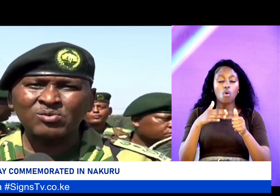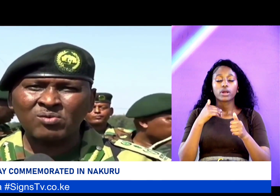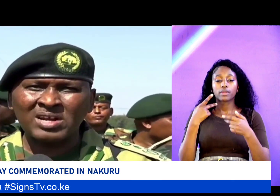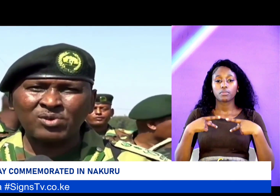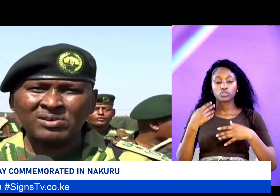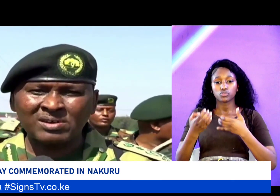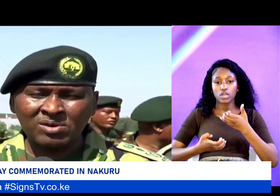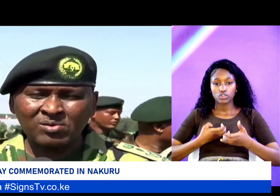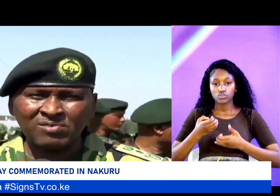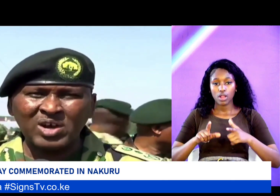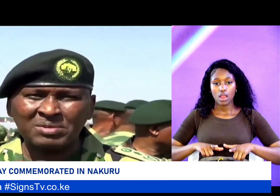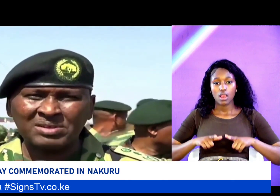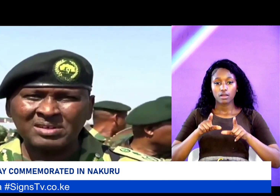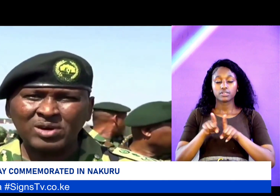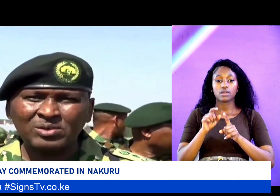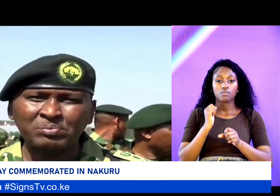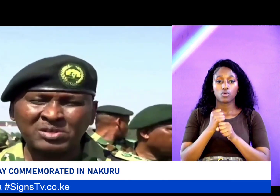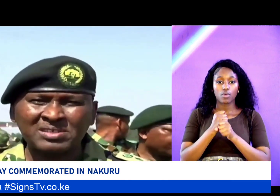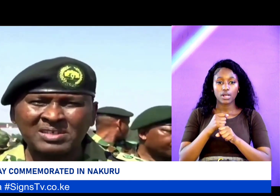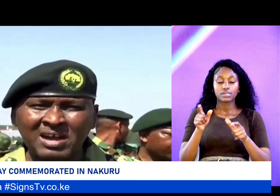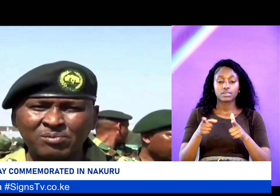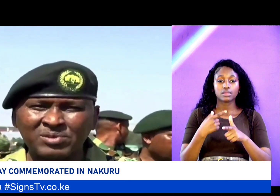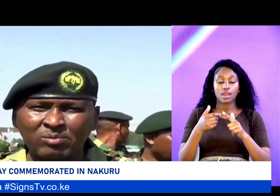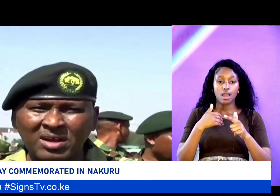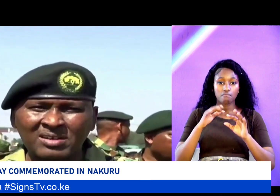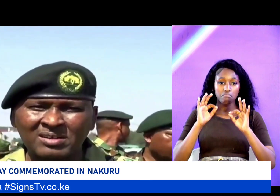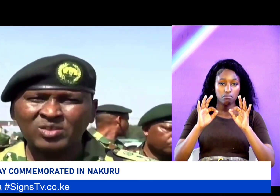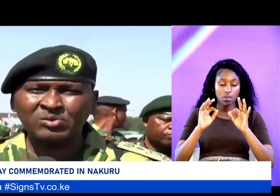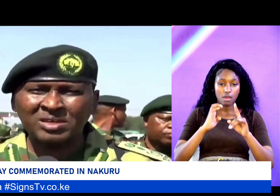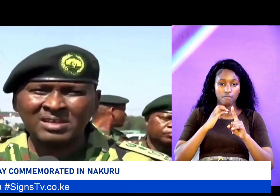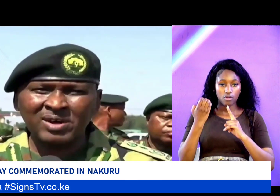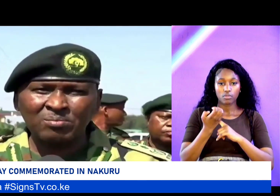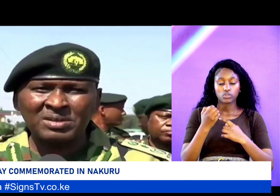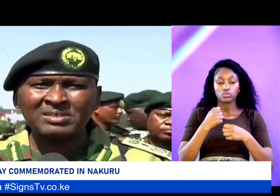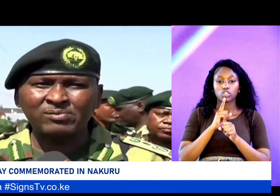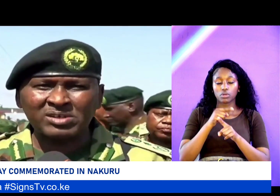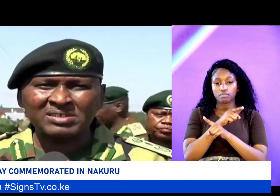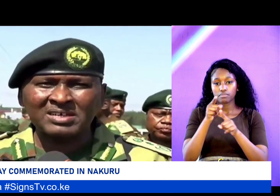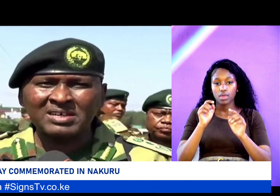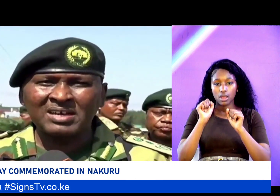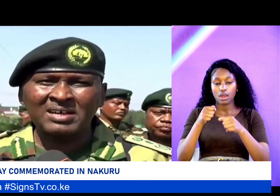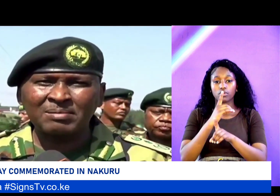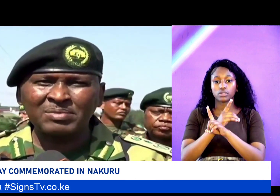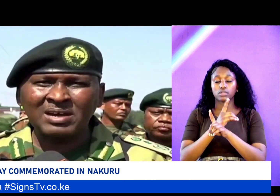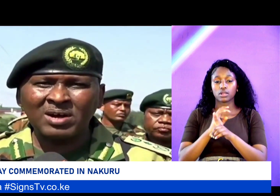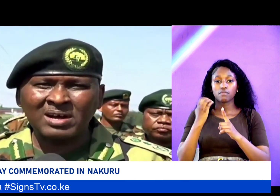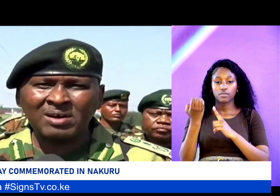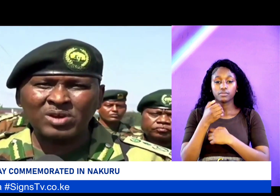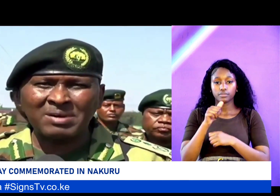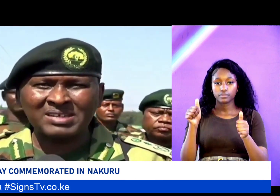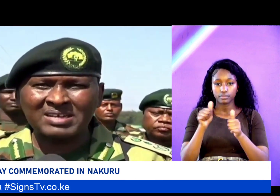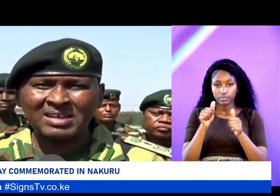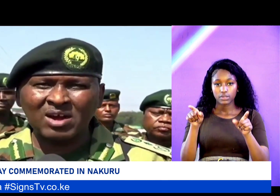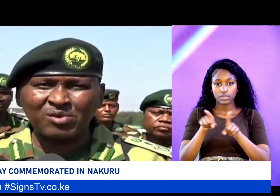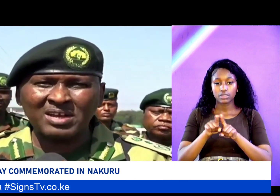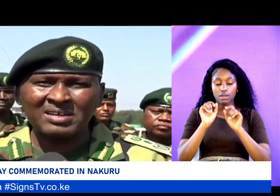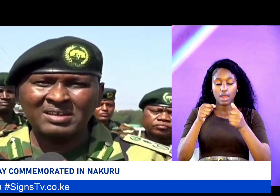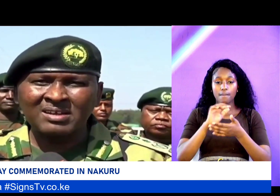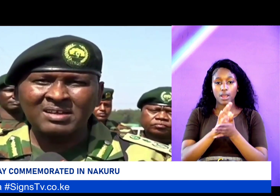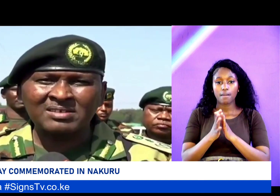work within the wonderful, good environment, so as they have that morale to protect the environment, the forestry, and be our